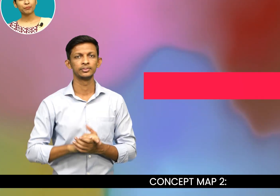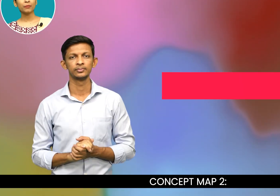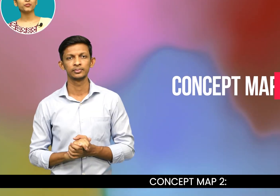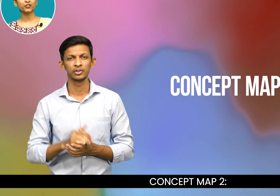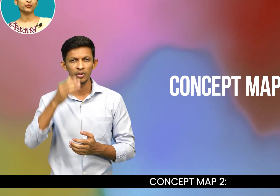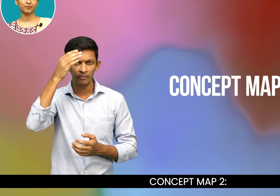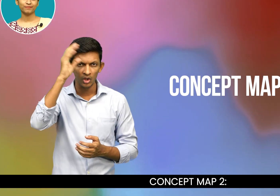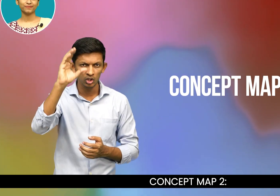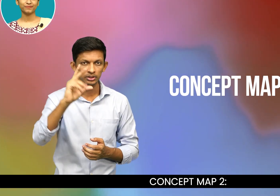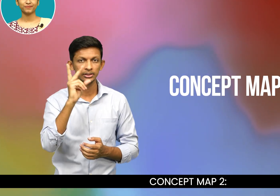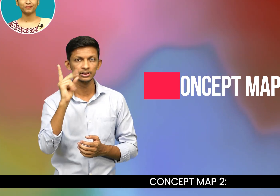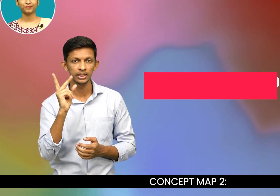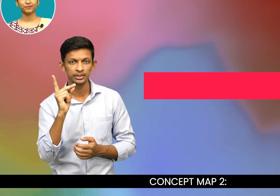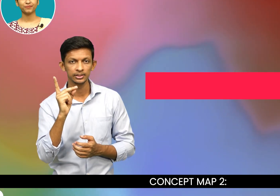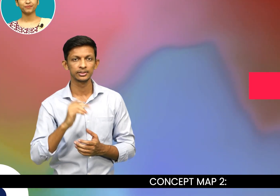Concept map 2.